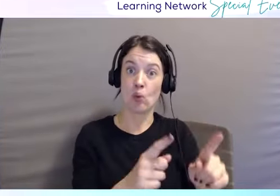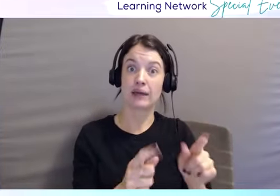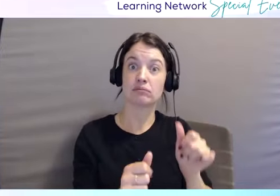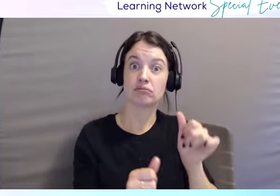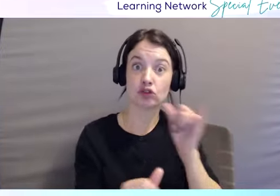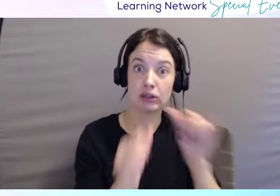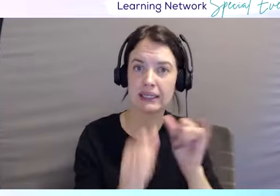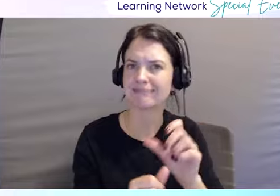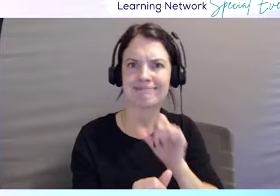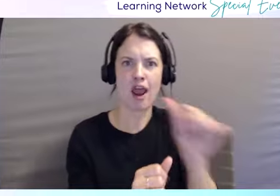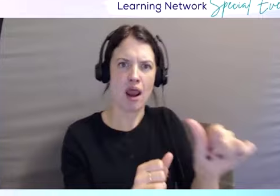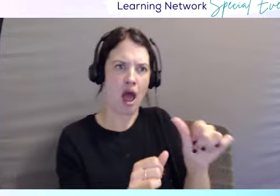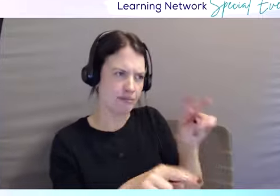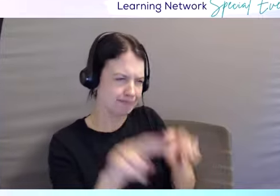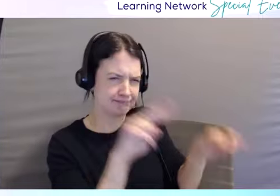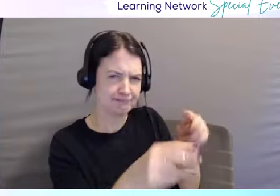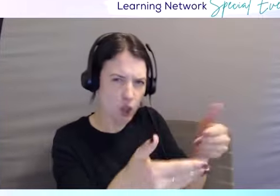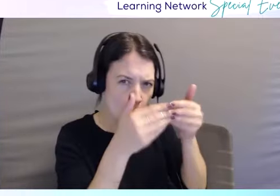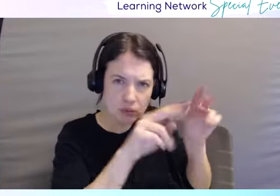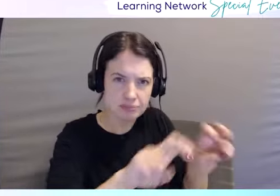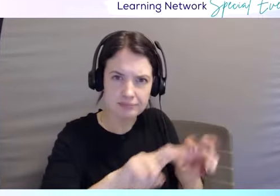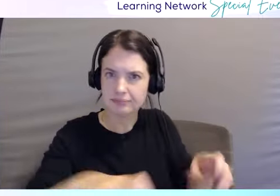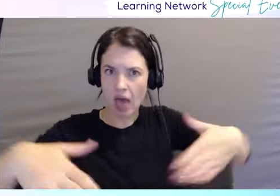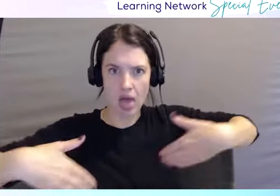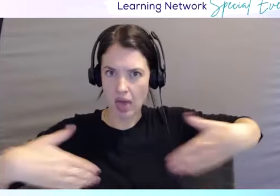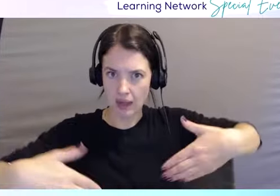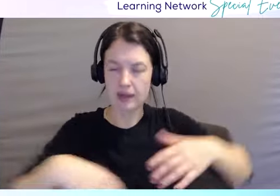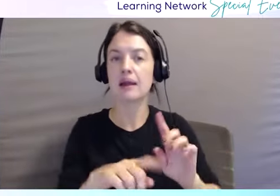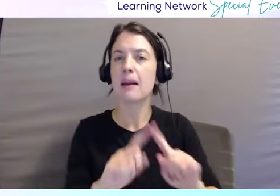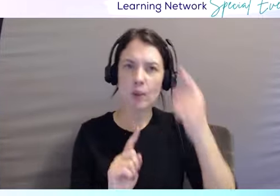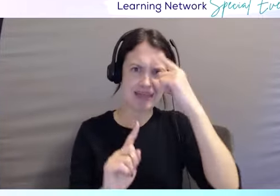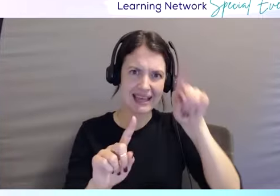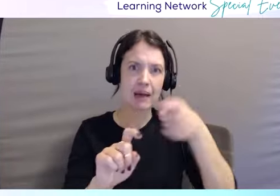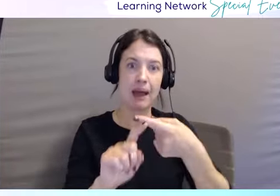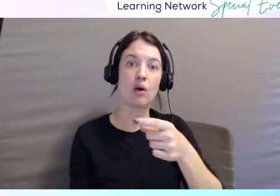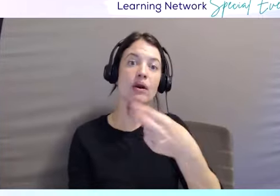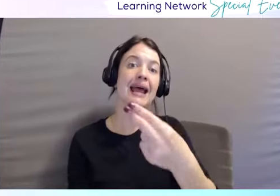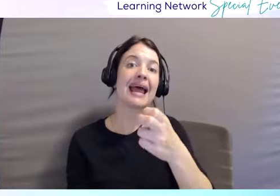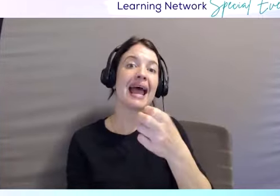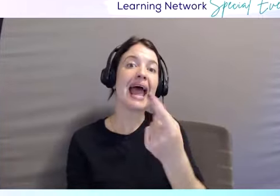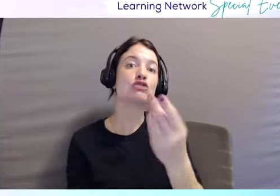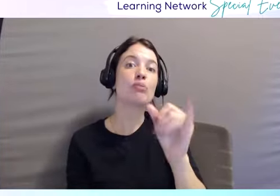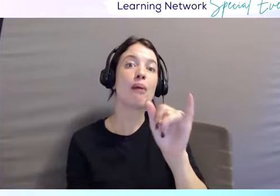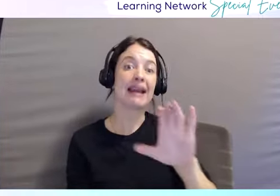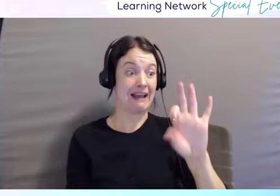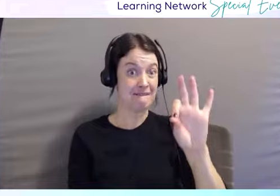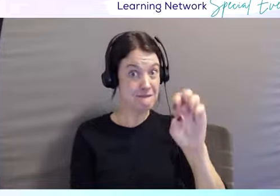know, I think it behooves all of us to think about how hegemonic femininities or things that might be ascribed as